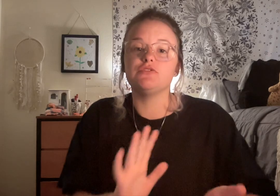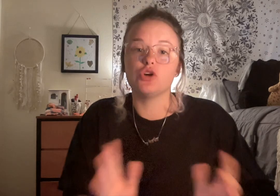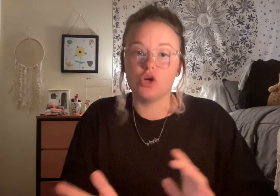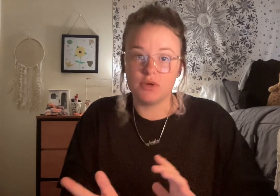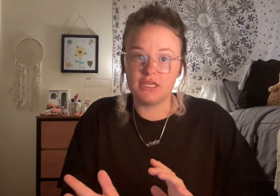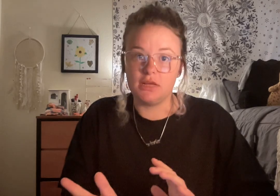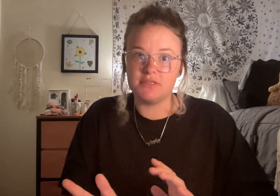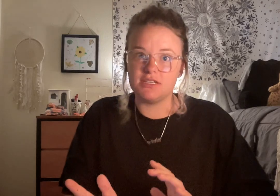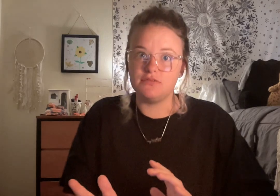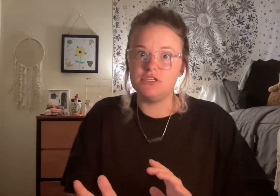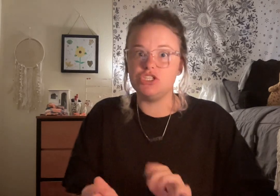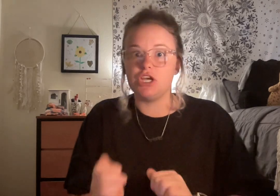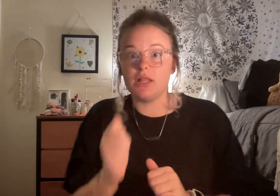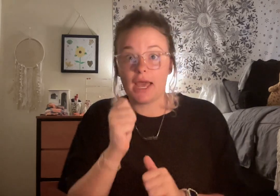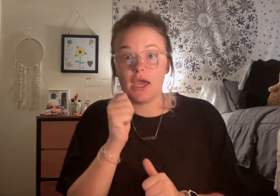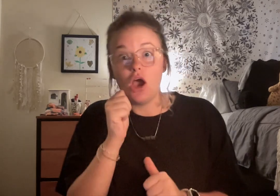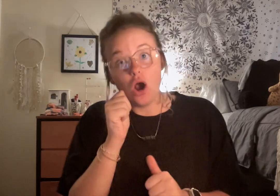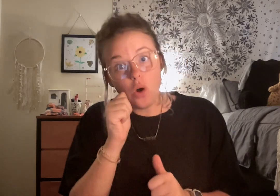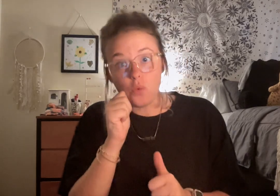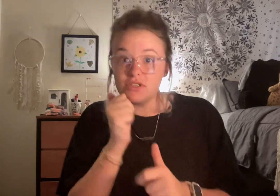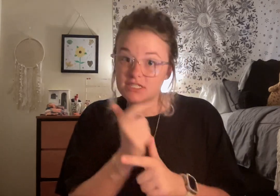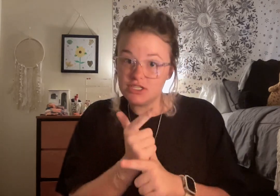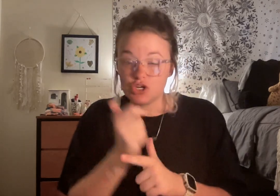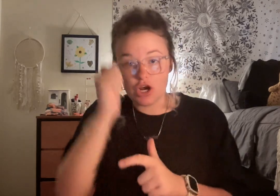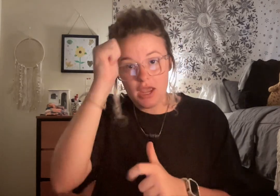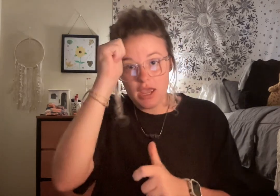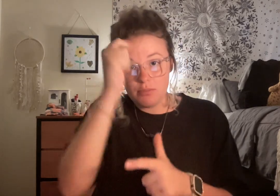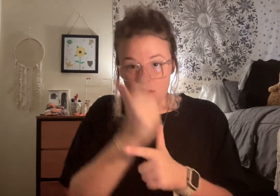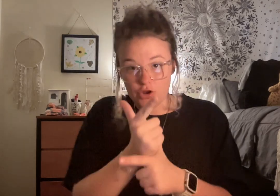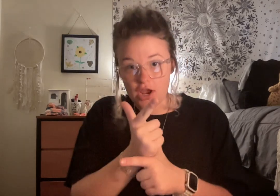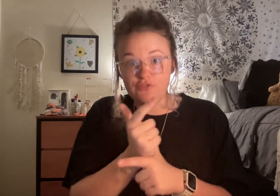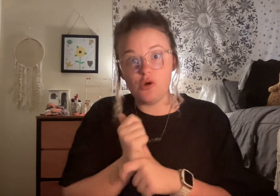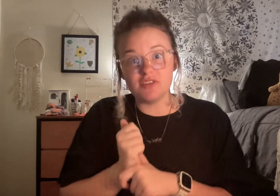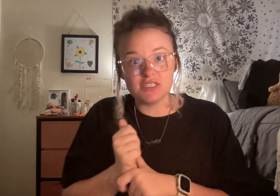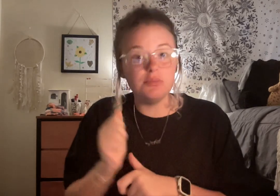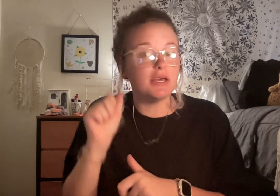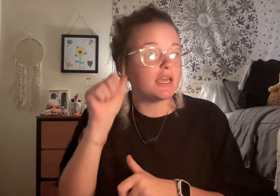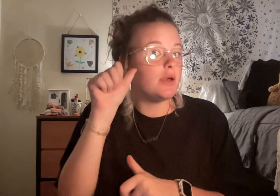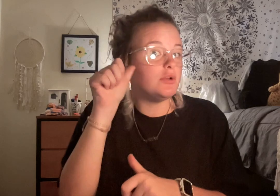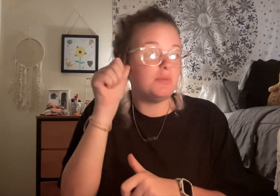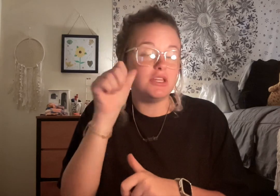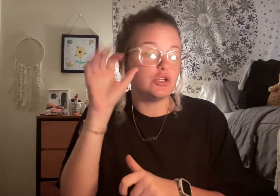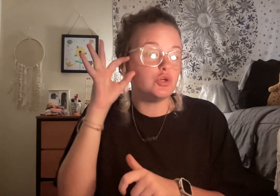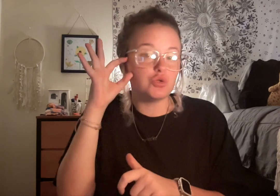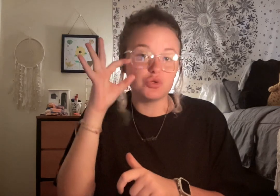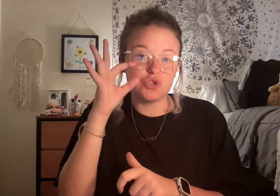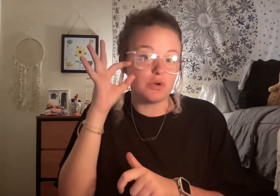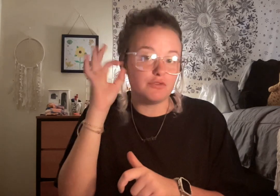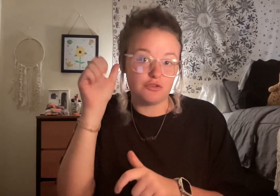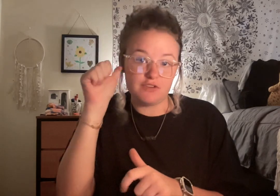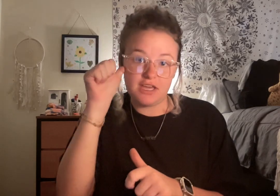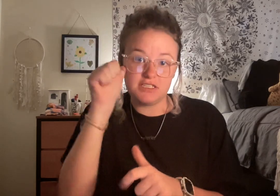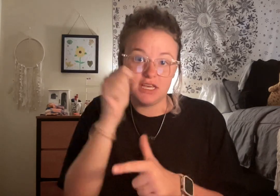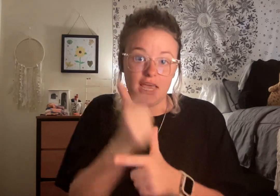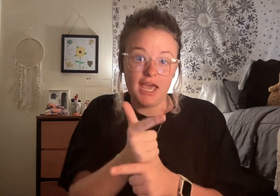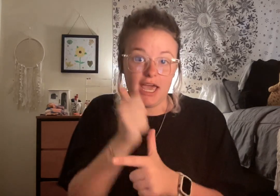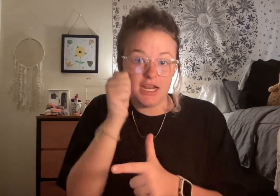her curriculum. Instead of teaching like, oh, sister and brother, if you have a sibling, it would be in the neutral zone of your face and it would